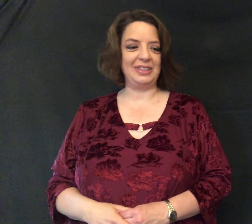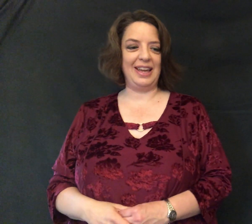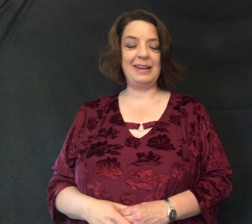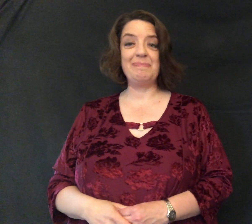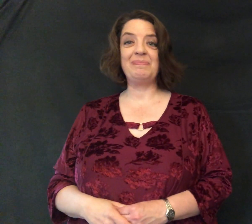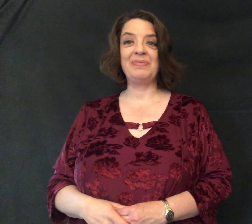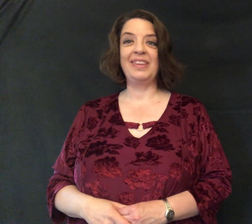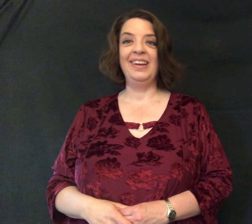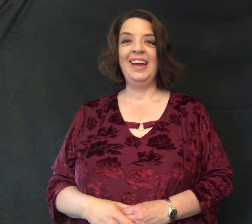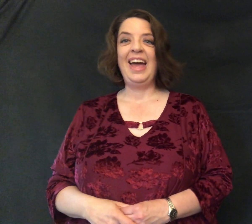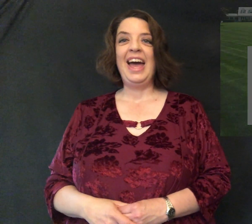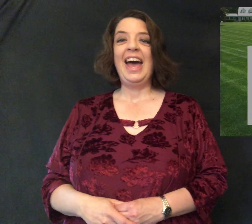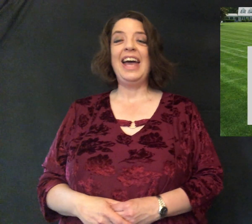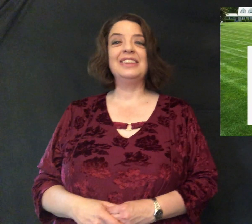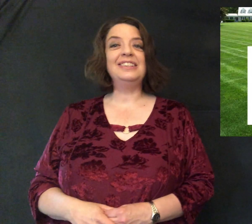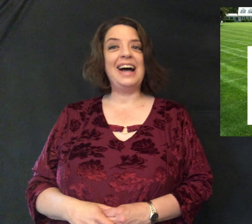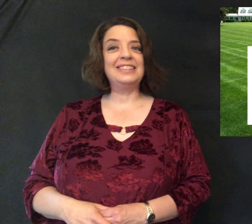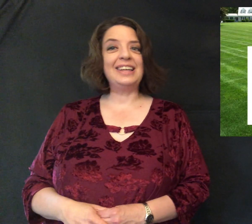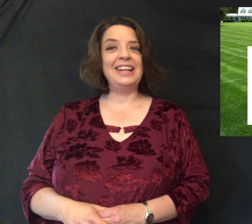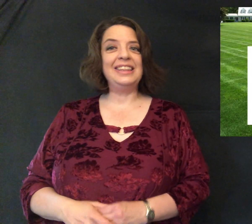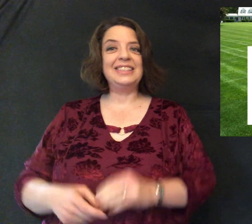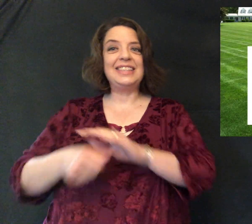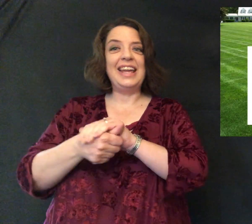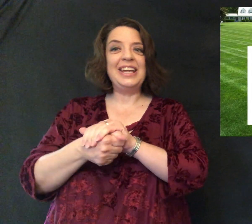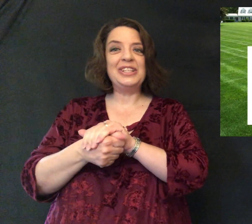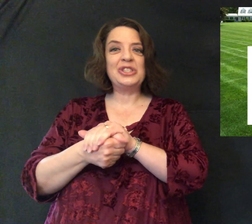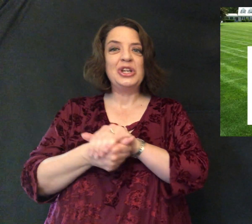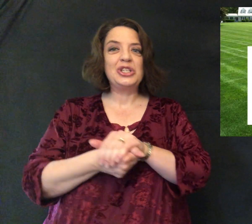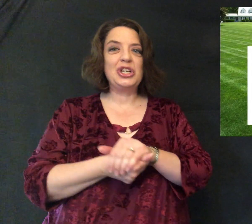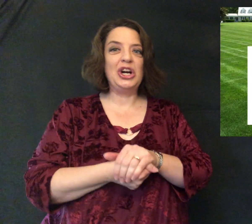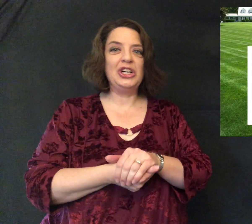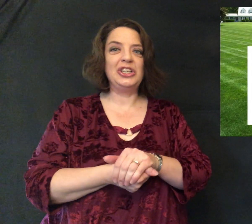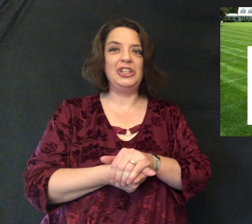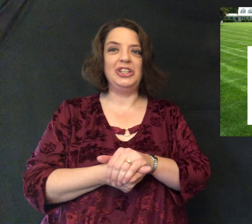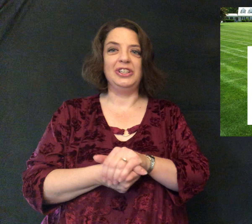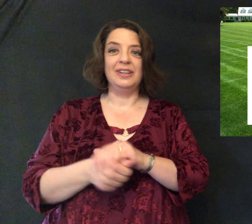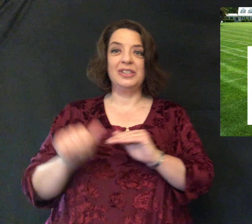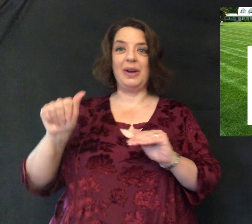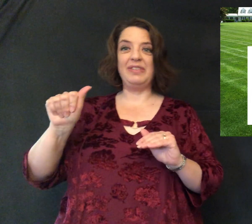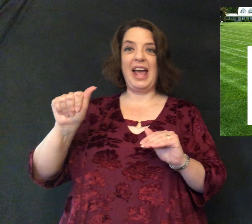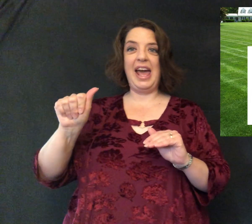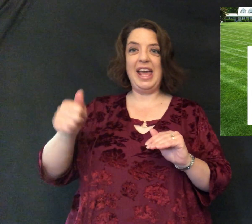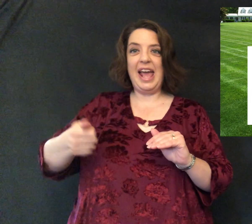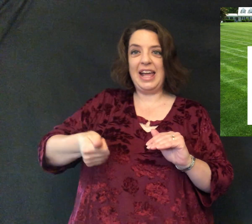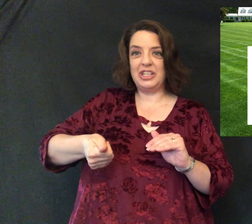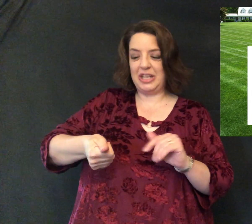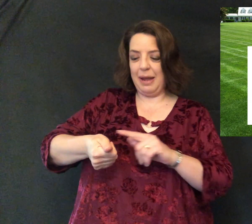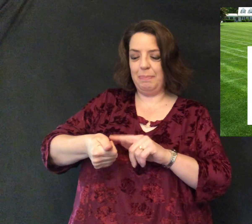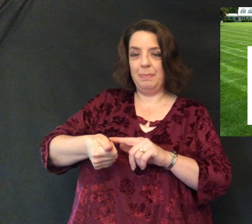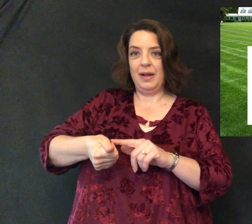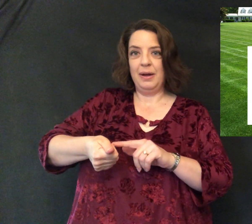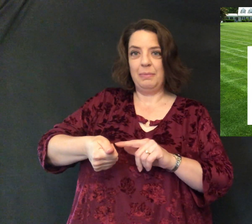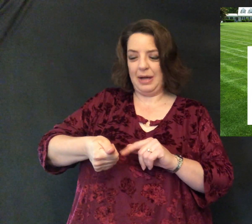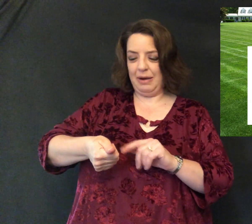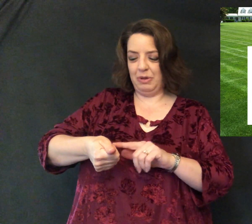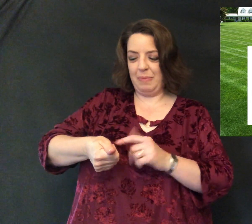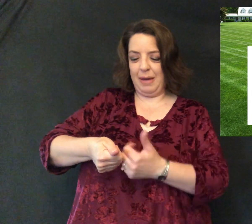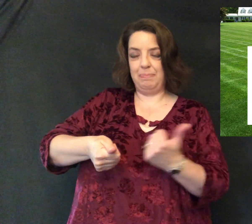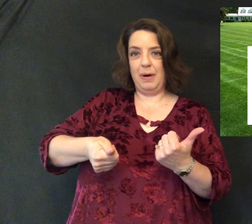like. And the last sign in this set is turtle. So I have an A hand shape, kind of with my palm